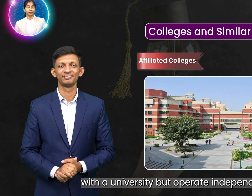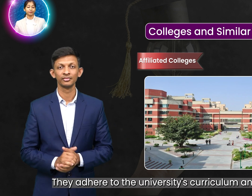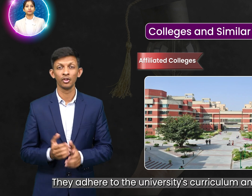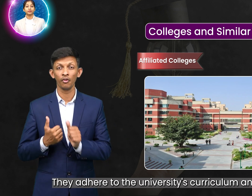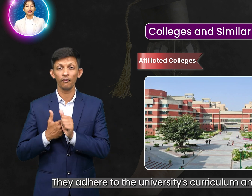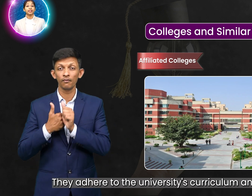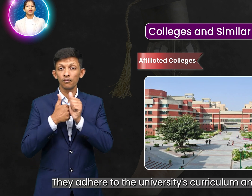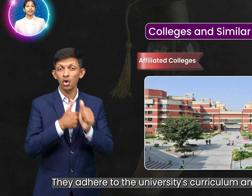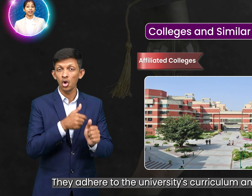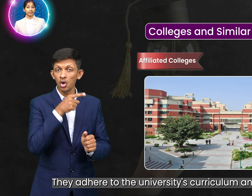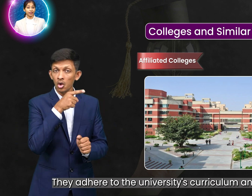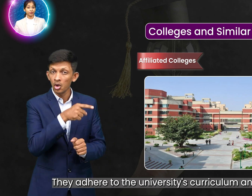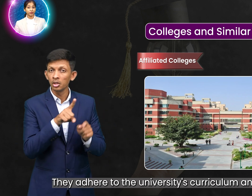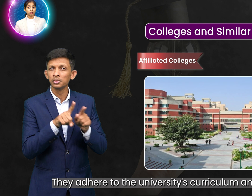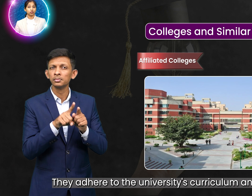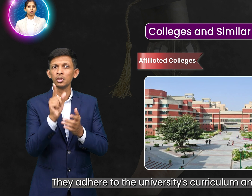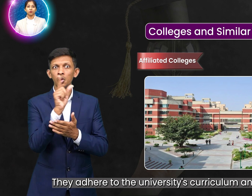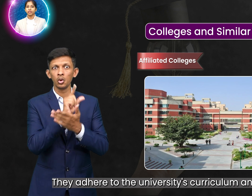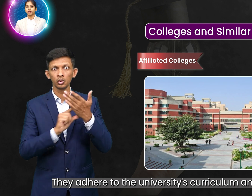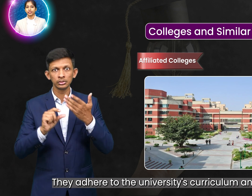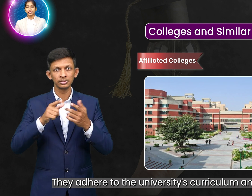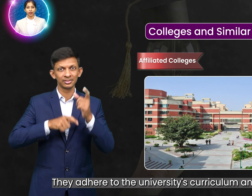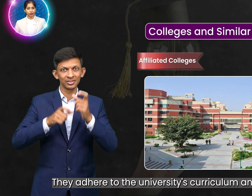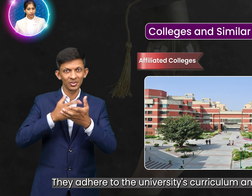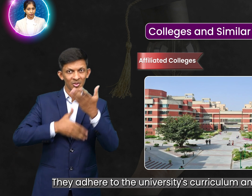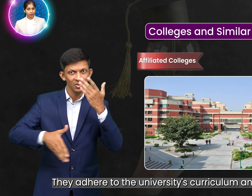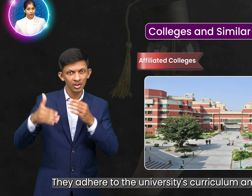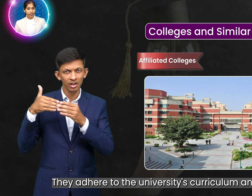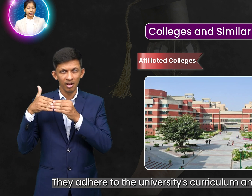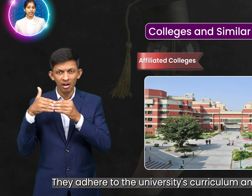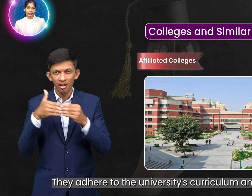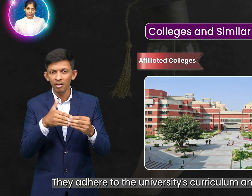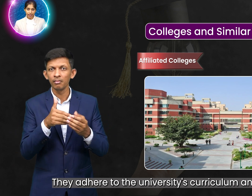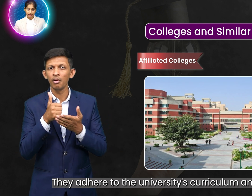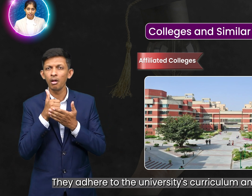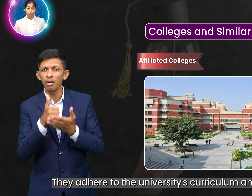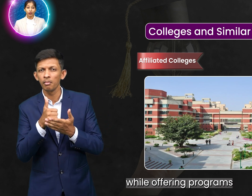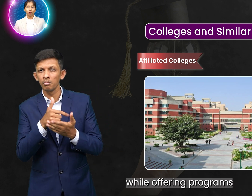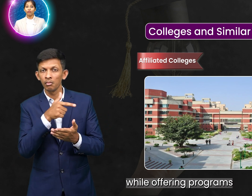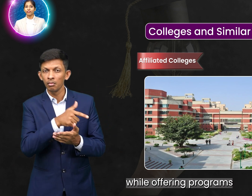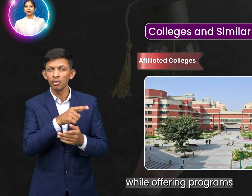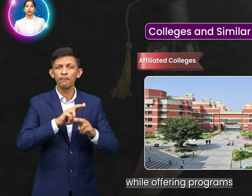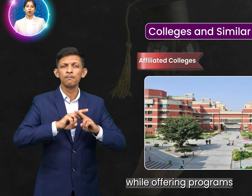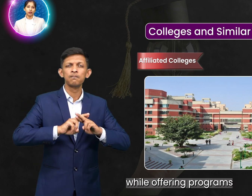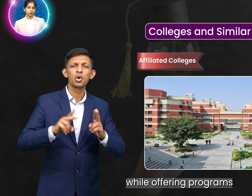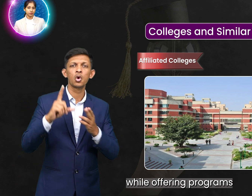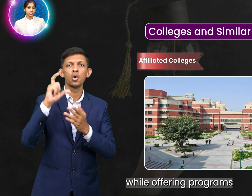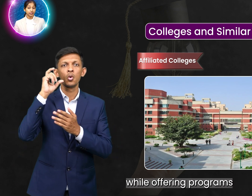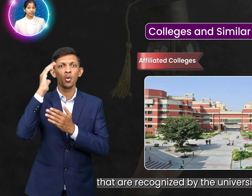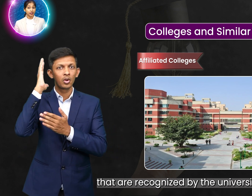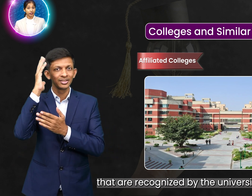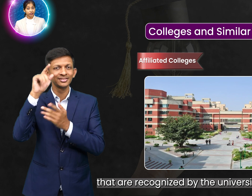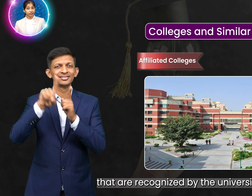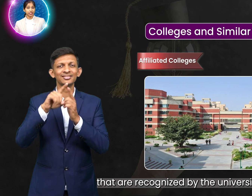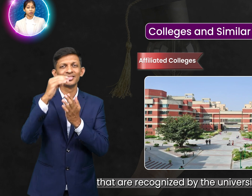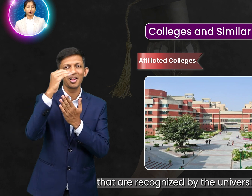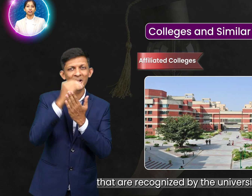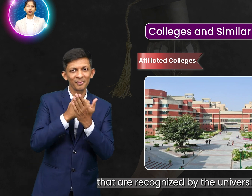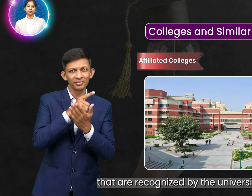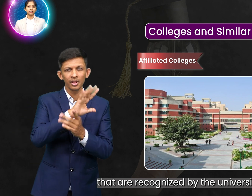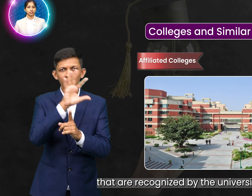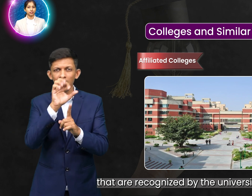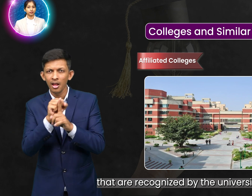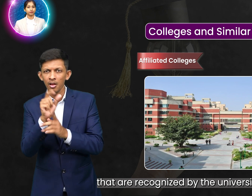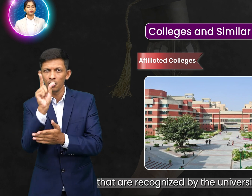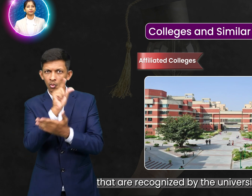independently. They adhere to the university's curriculum and guidelines while offering programs that are recognized by